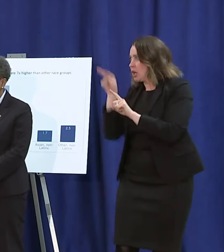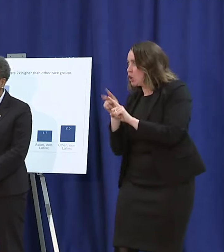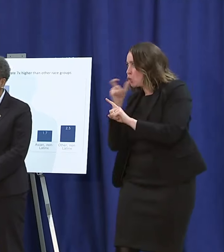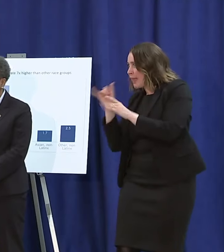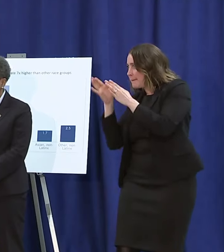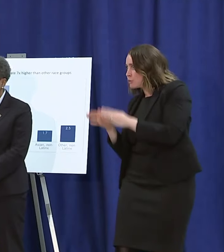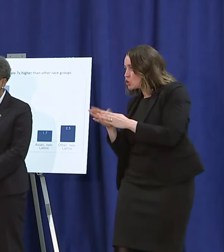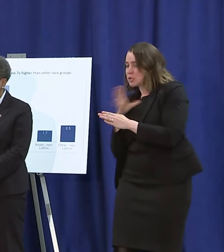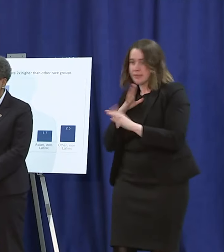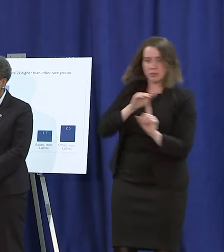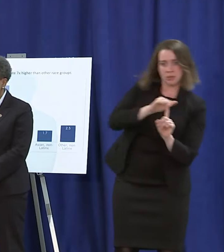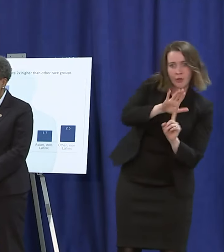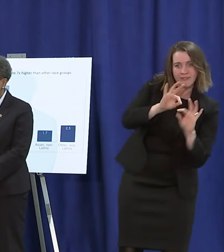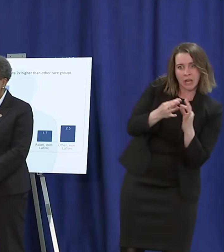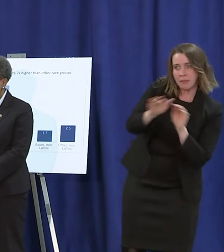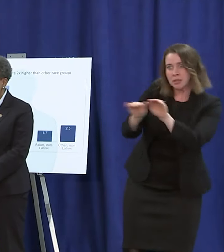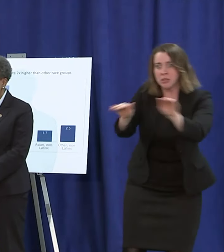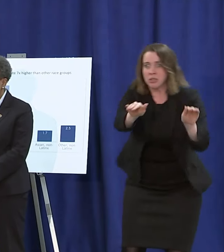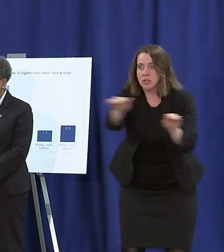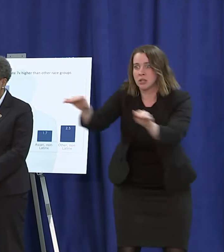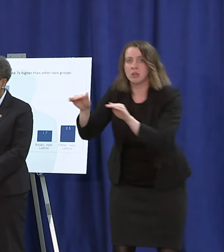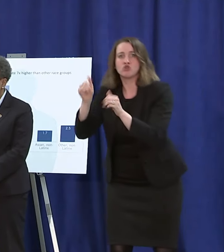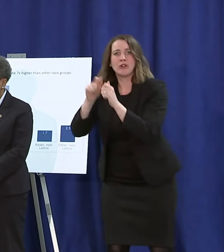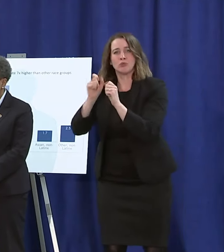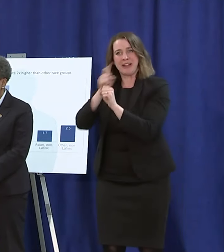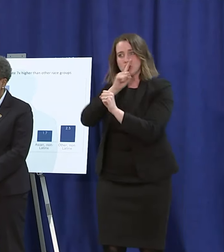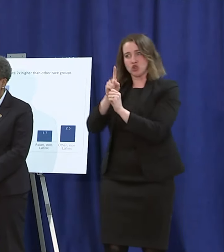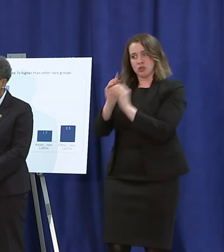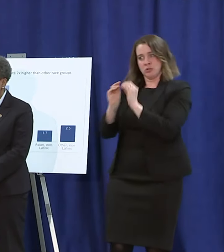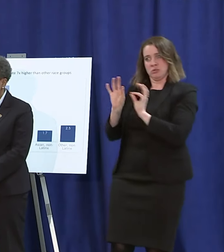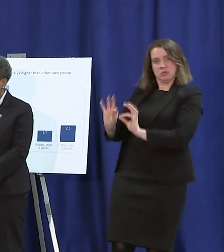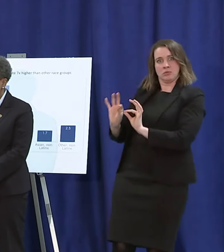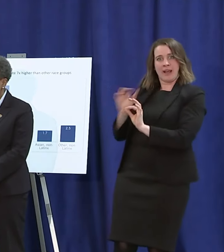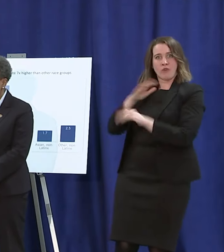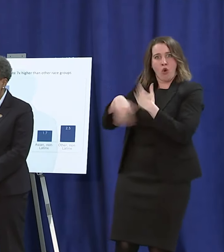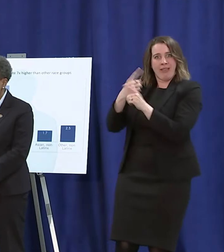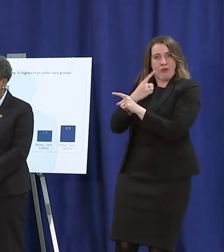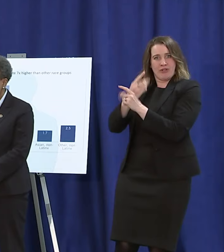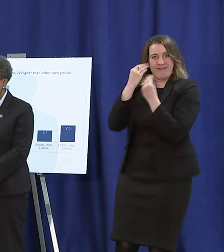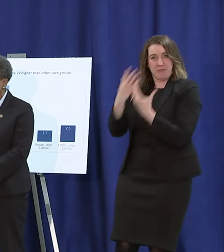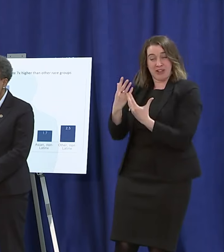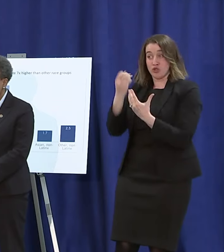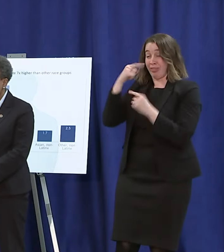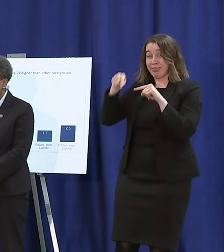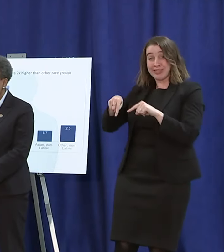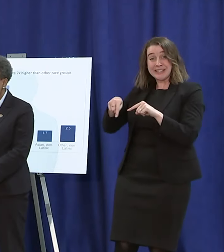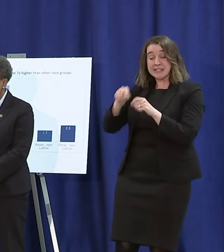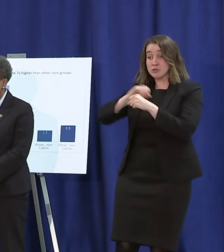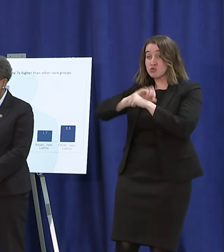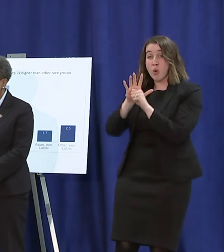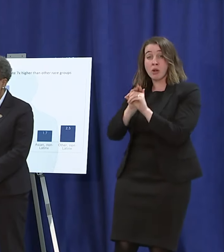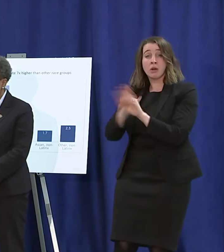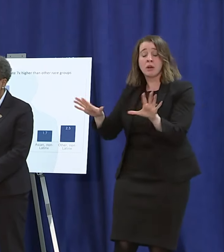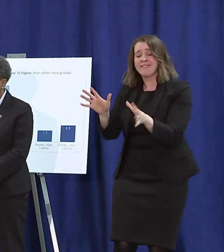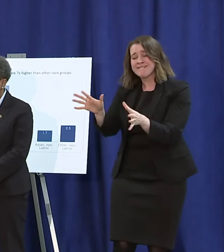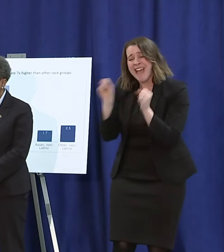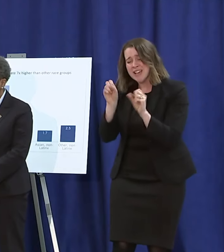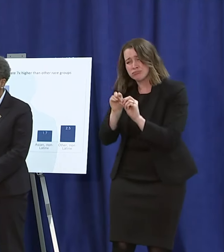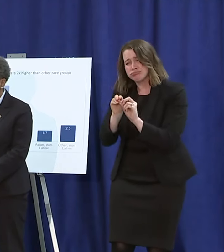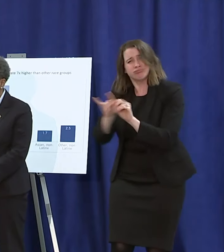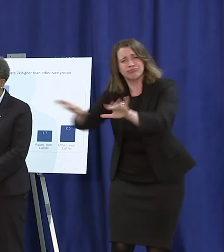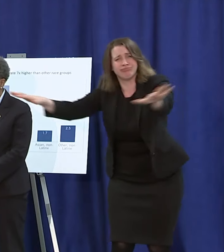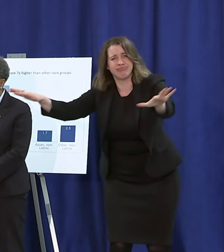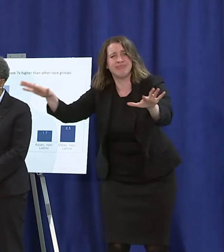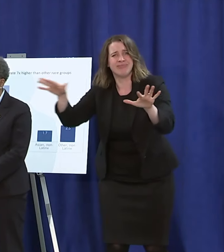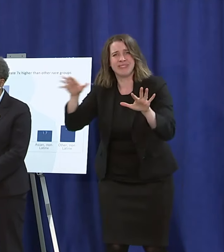to correct any data that is missing from the medical record. But when this is moving as fast as it is, one of the reasons that we really